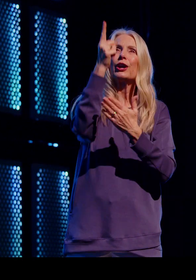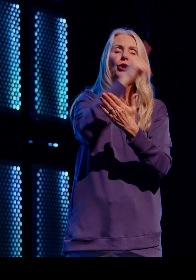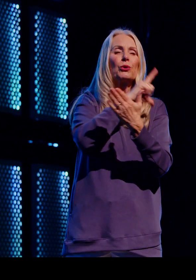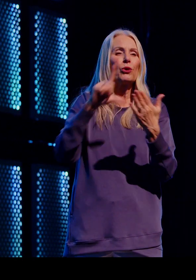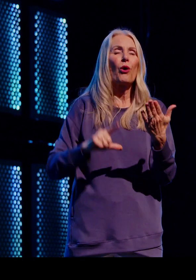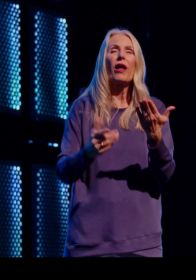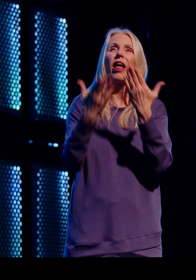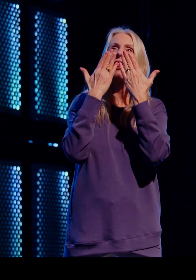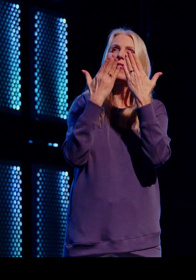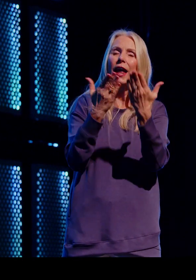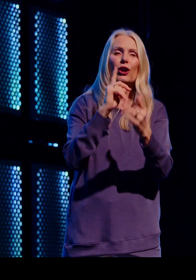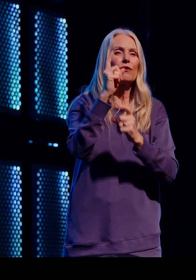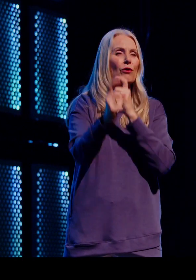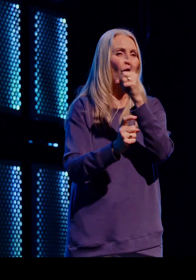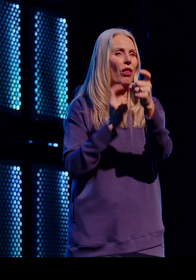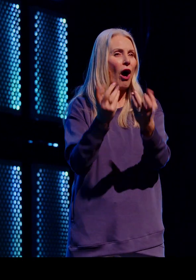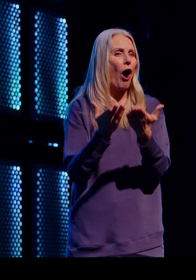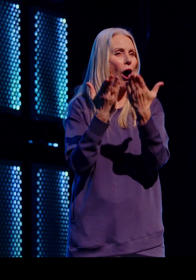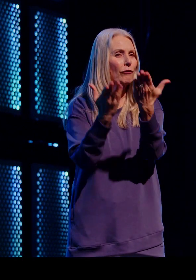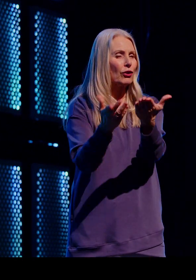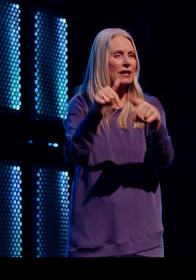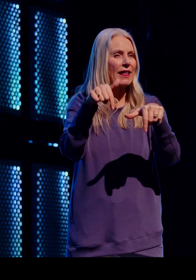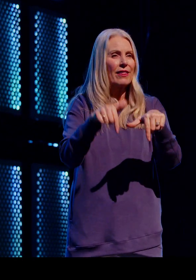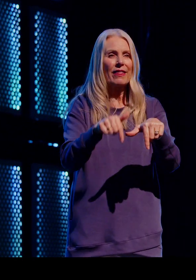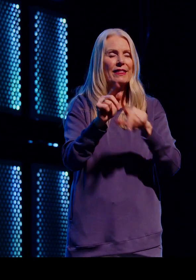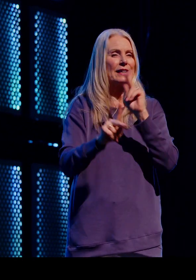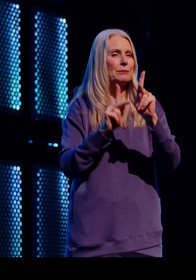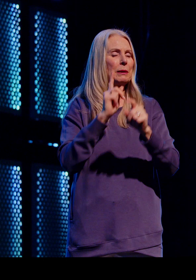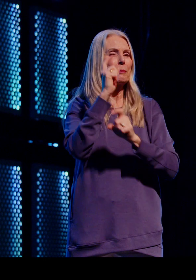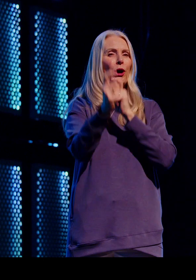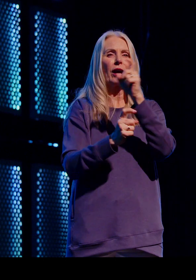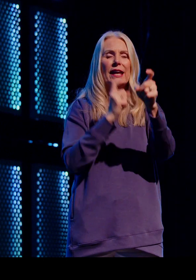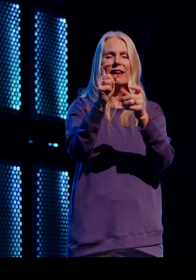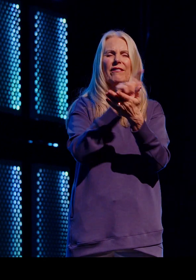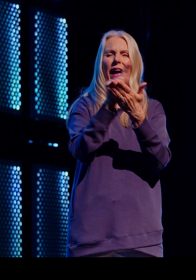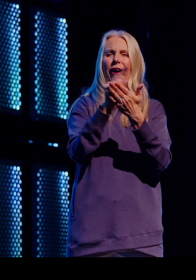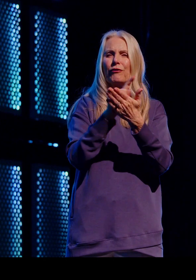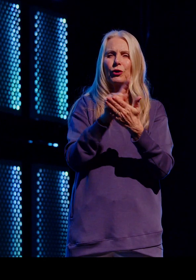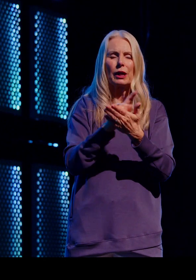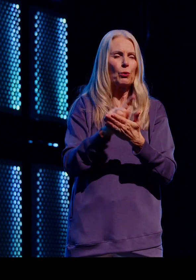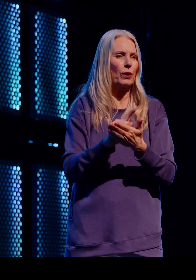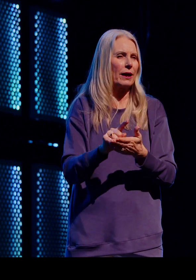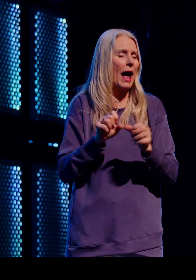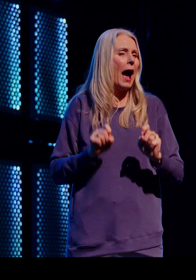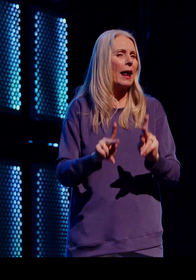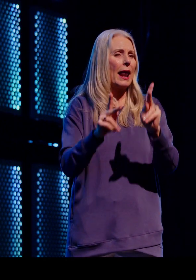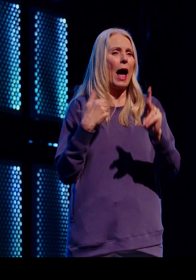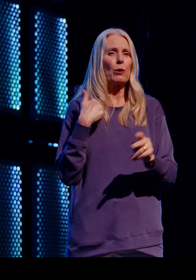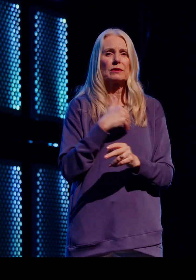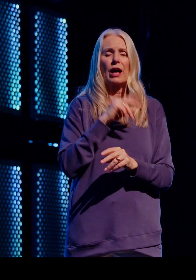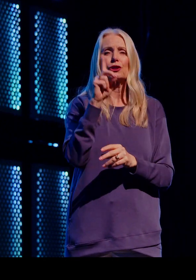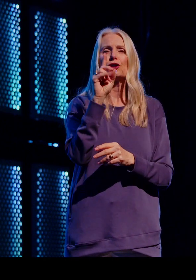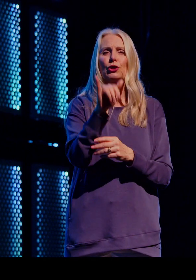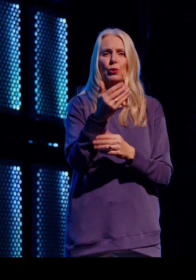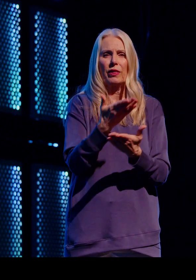and offerings that this church so generously gives every week that allows us to do things like